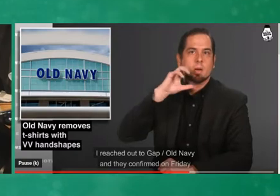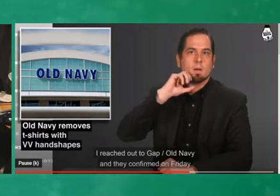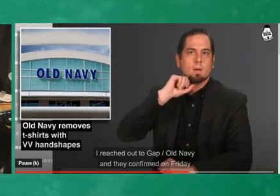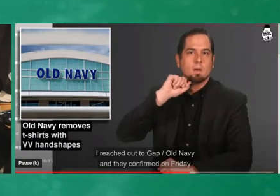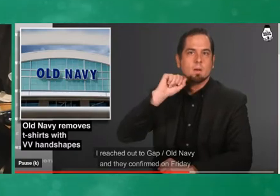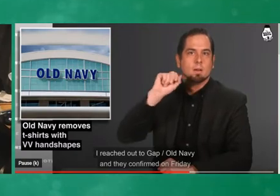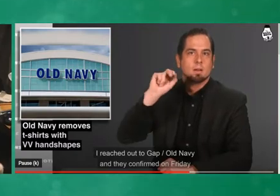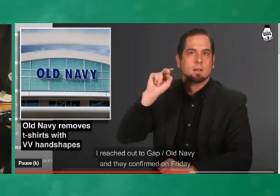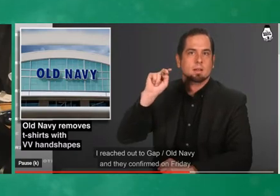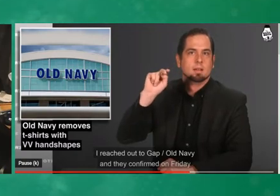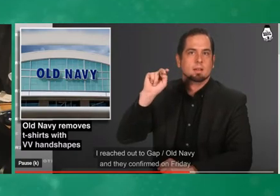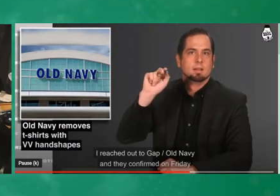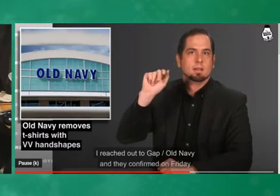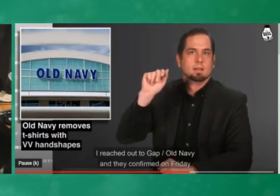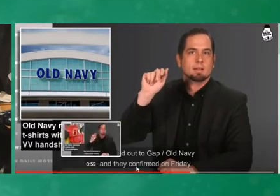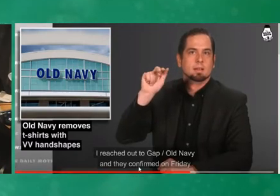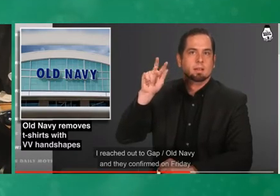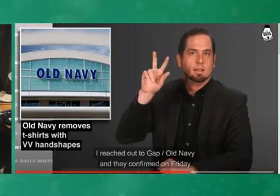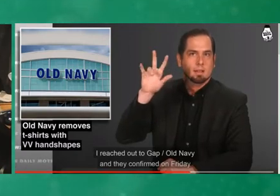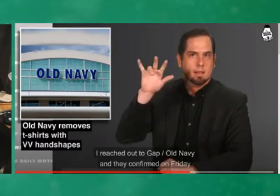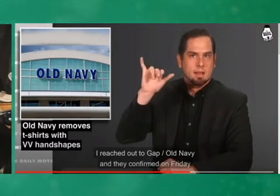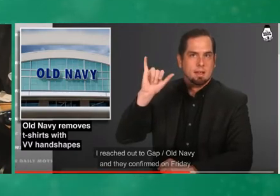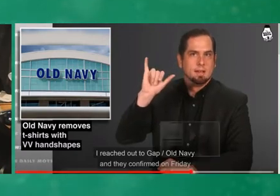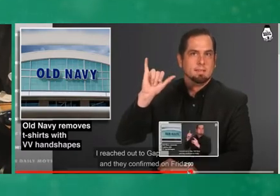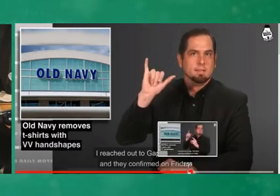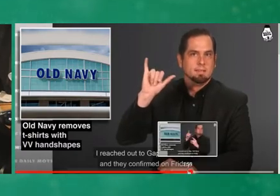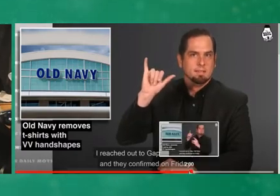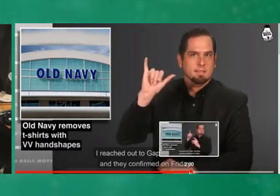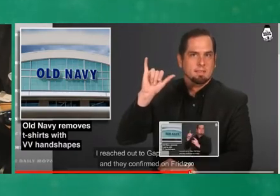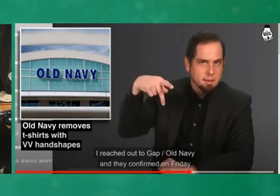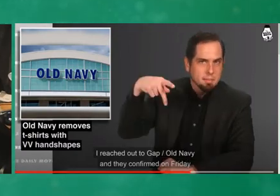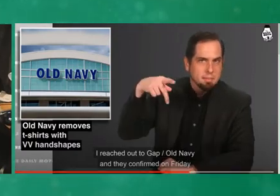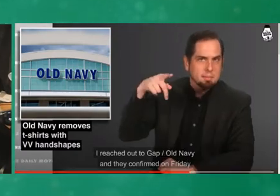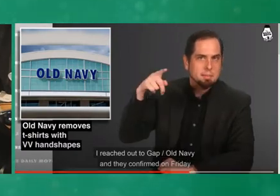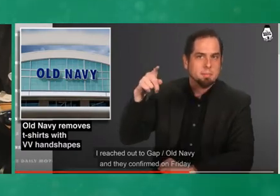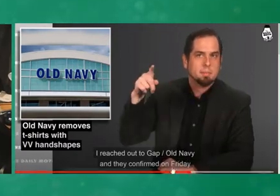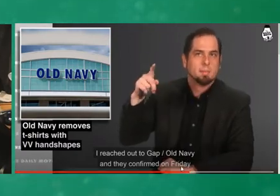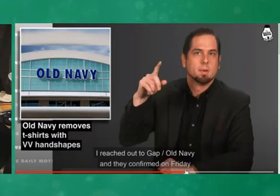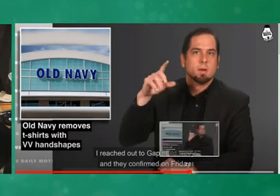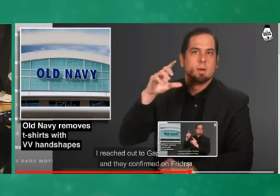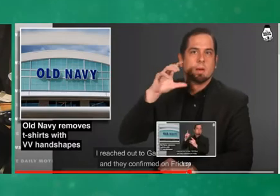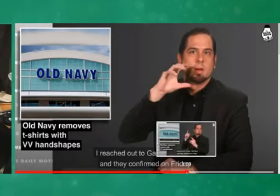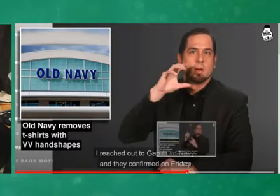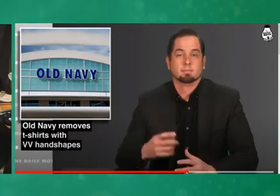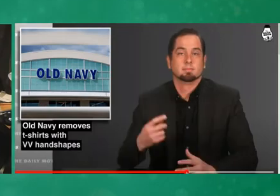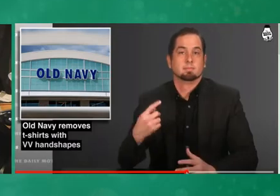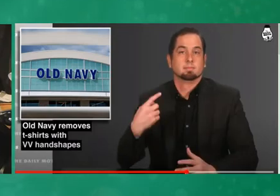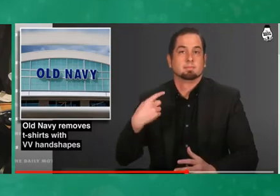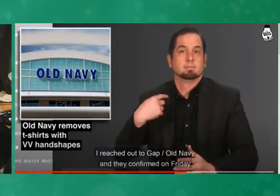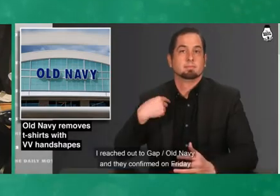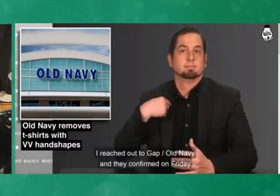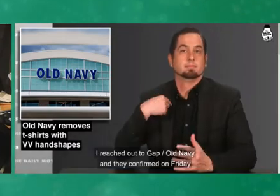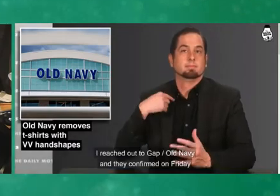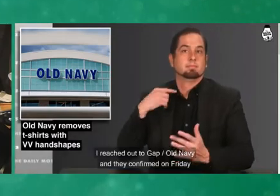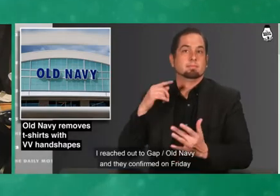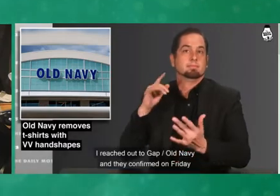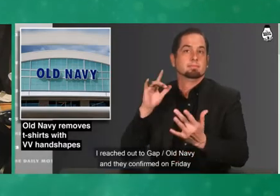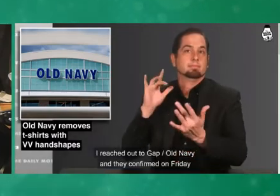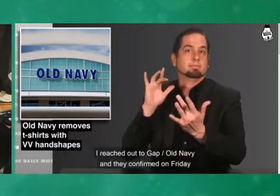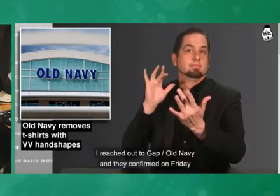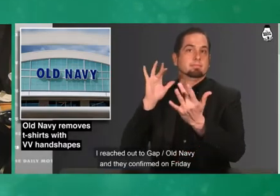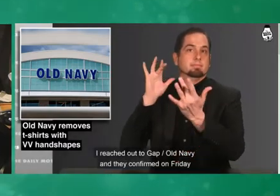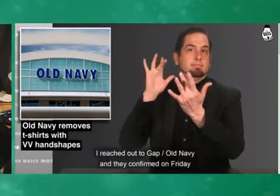I met with someone, I reached out with someone. Or I made a connection, or I made a point with. Either way, it's fine. So